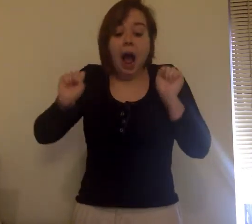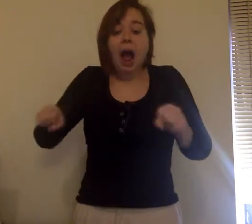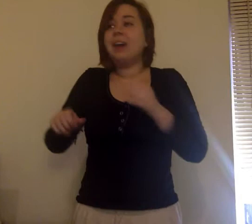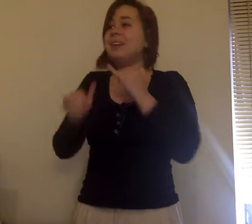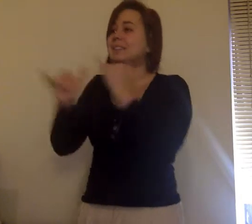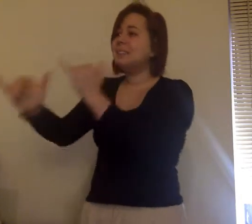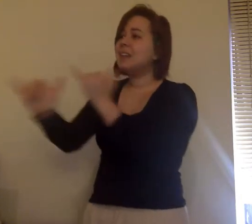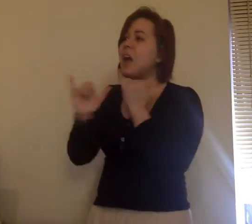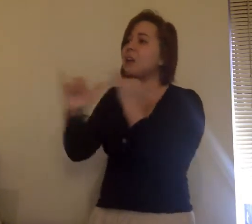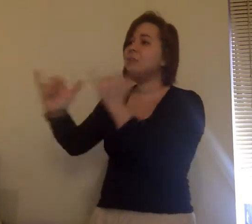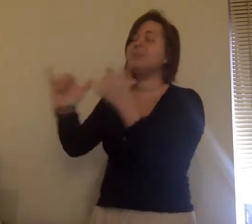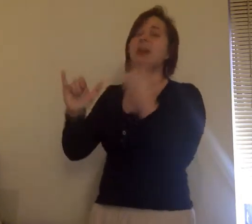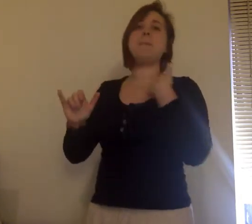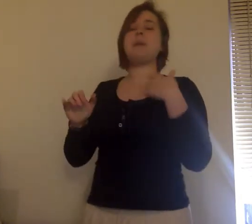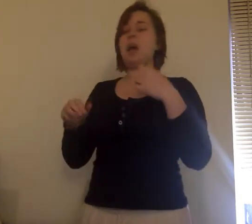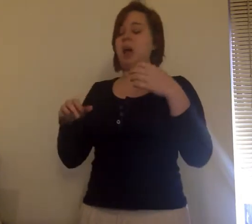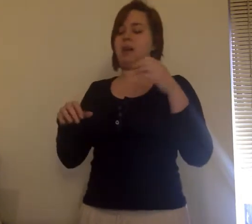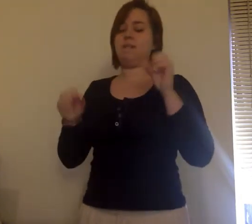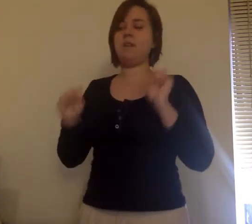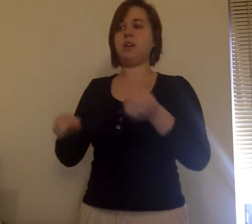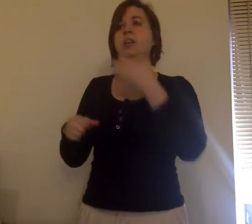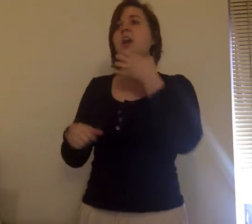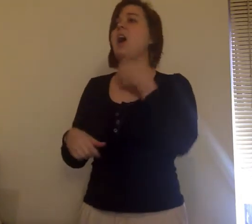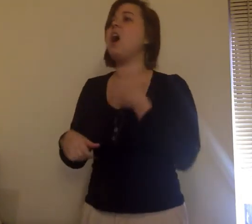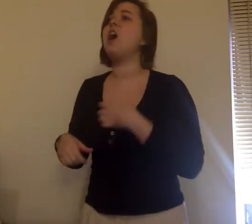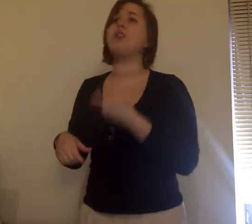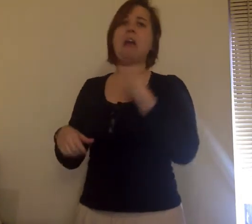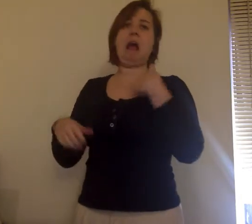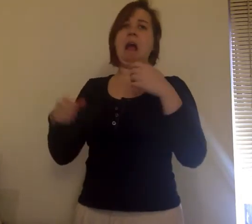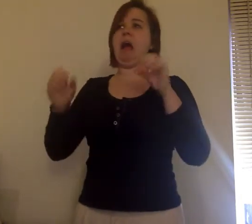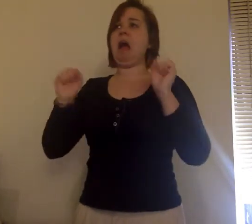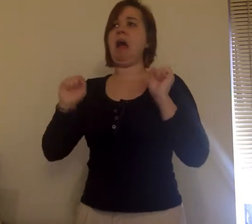victim of war in the Middle East, or a beggar in India.